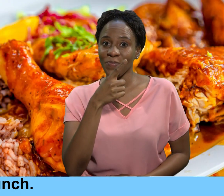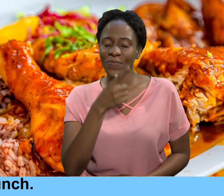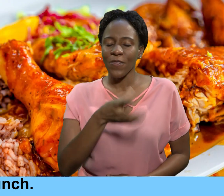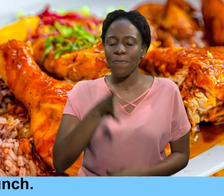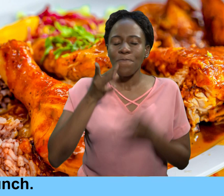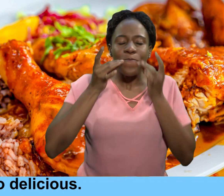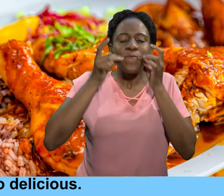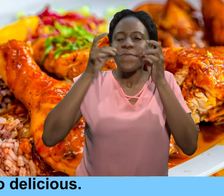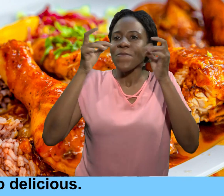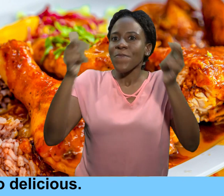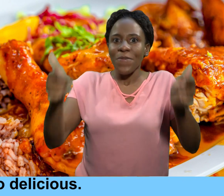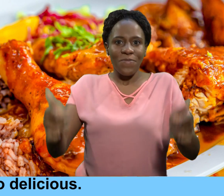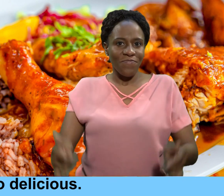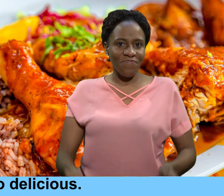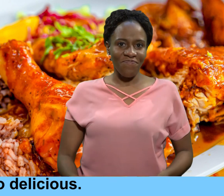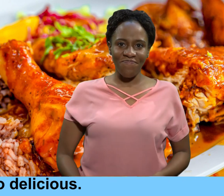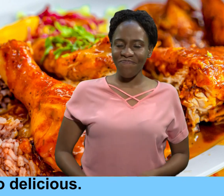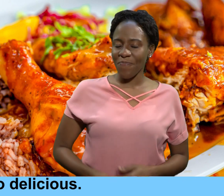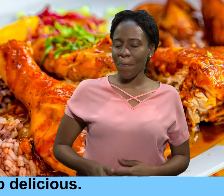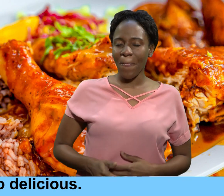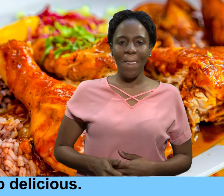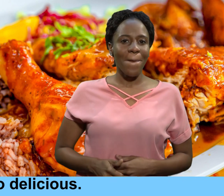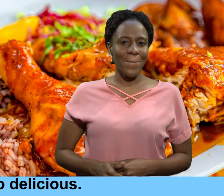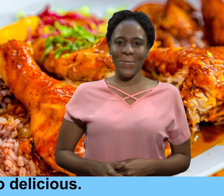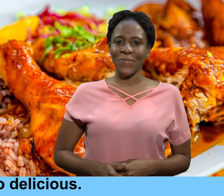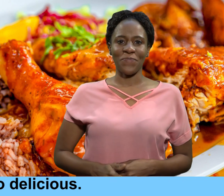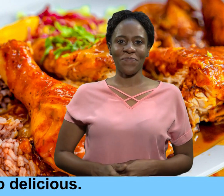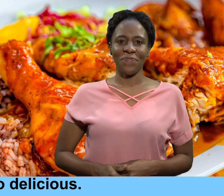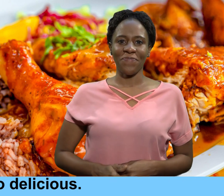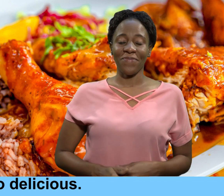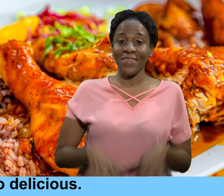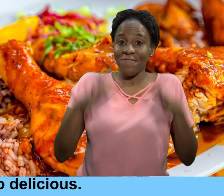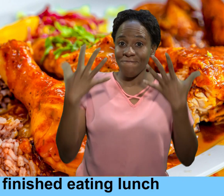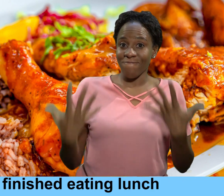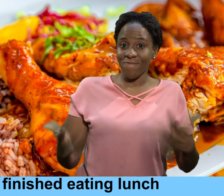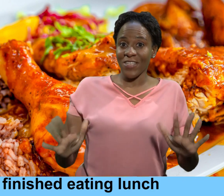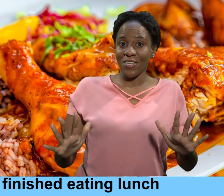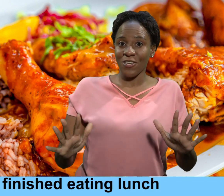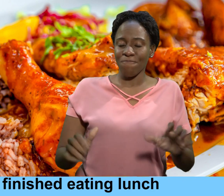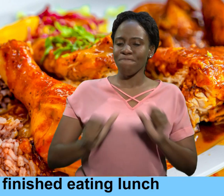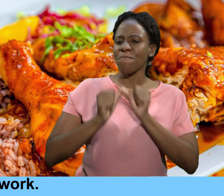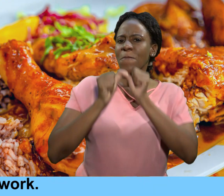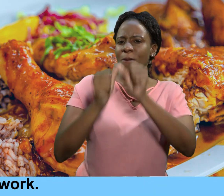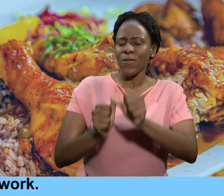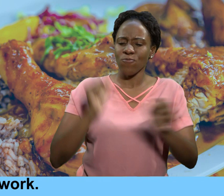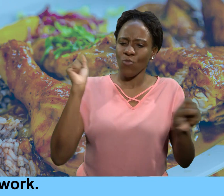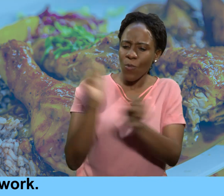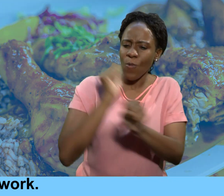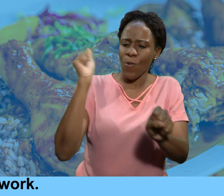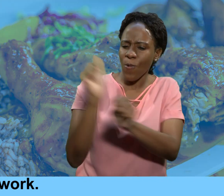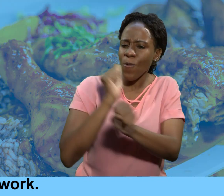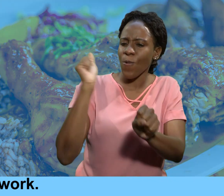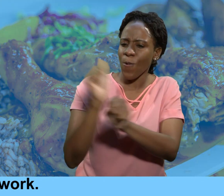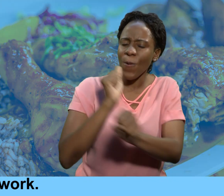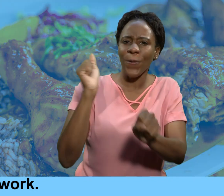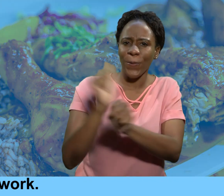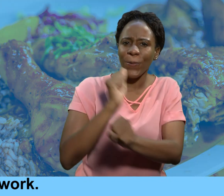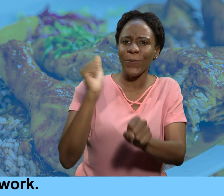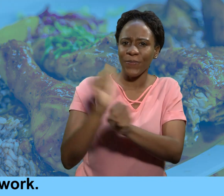lunch. It was so delicious. So when I was finished eating lunch, I